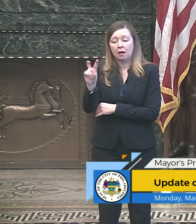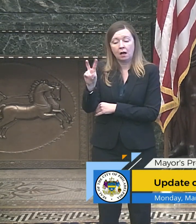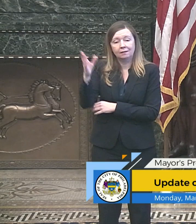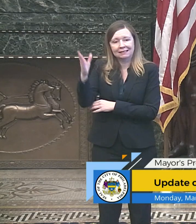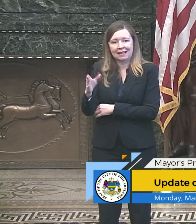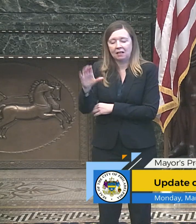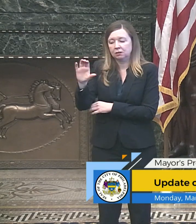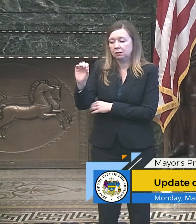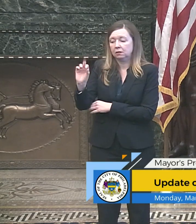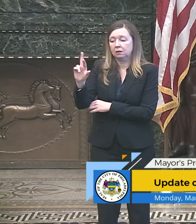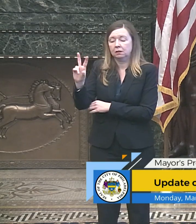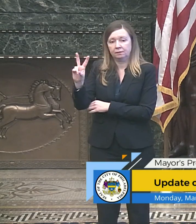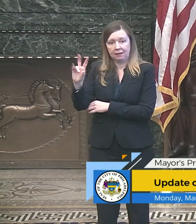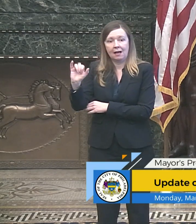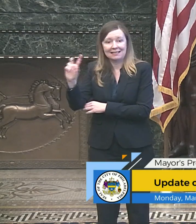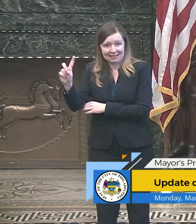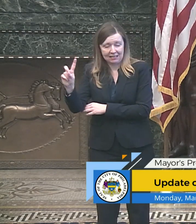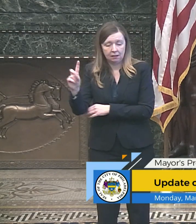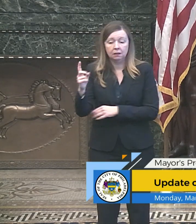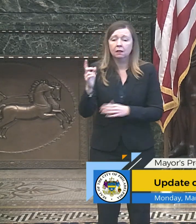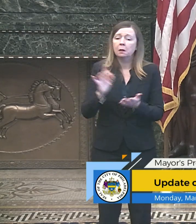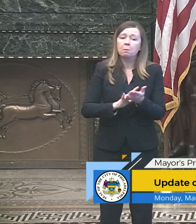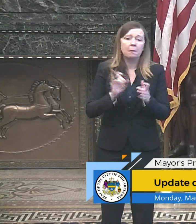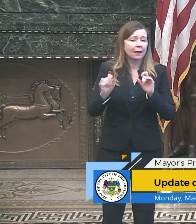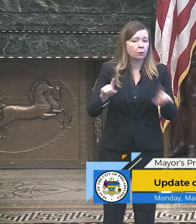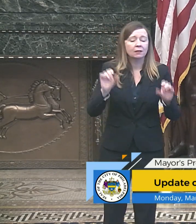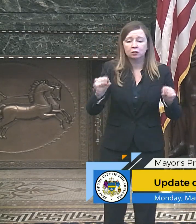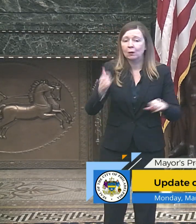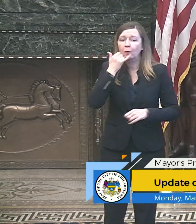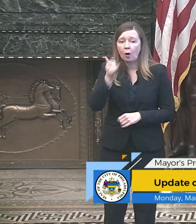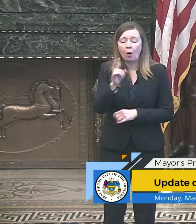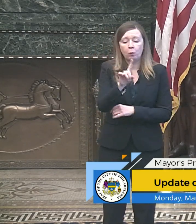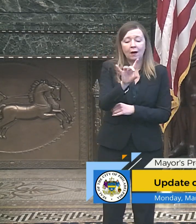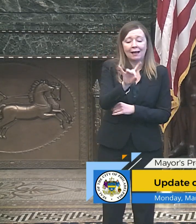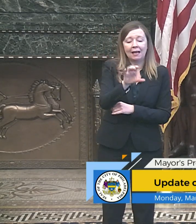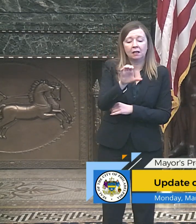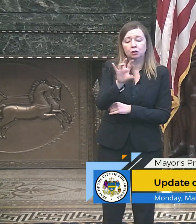www.phila.gov/COVID, COVID, where medical questions can be answered at